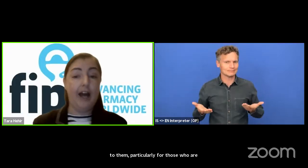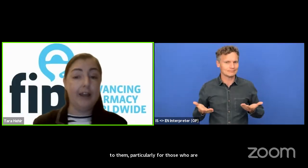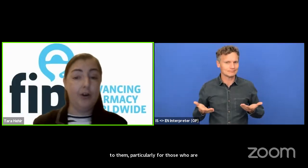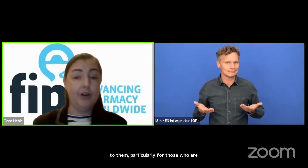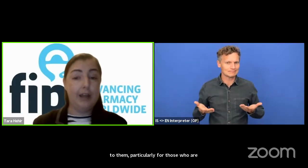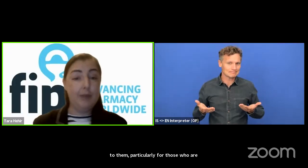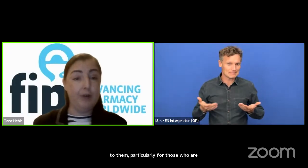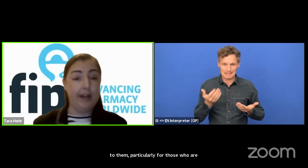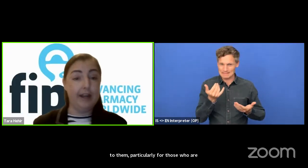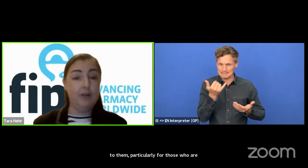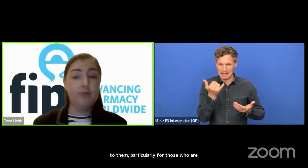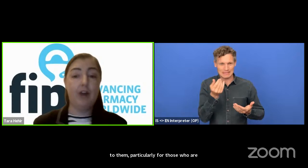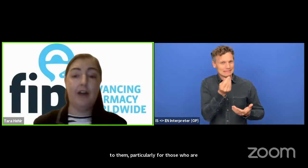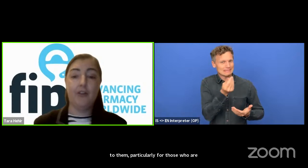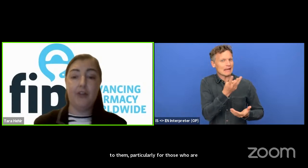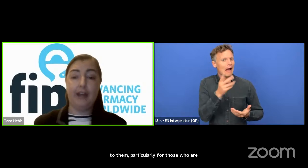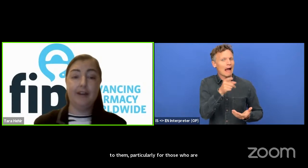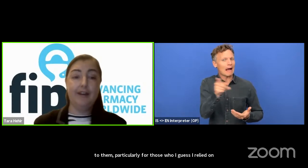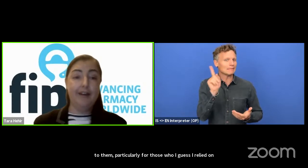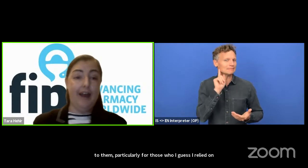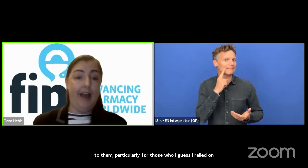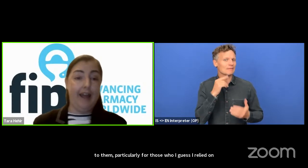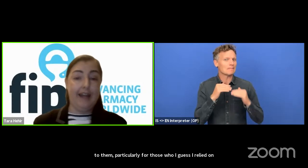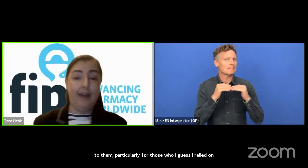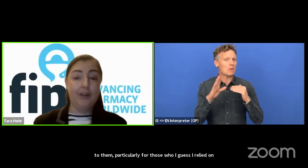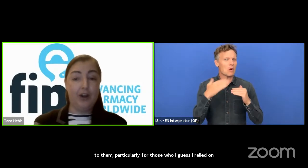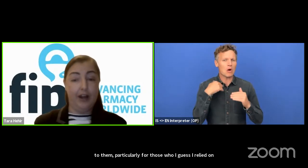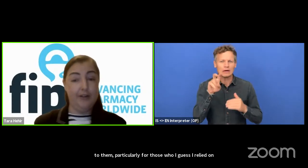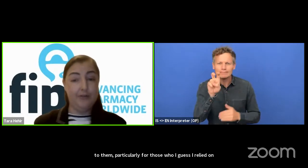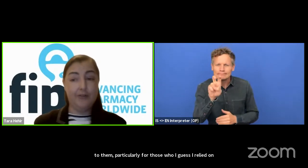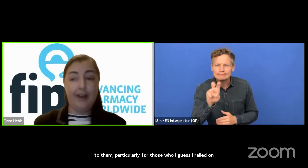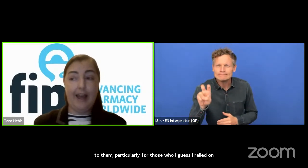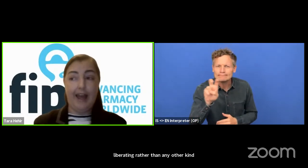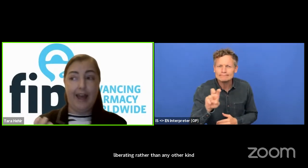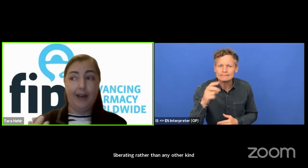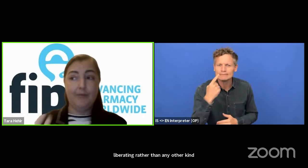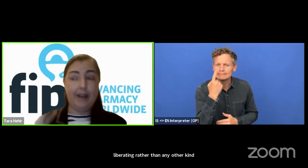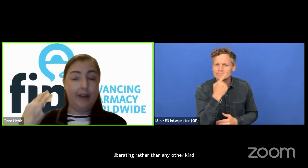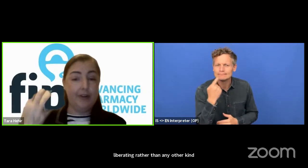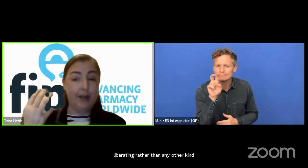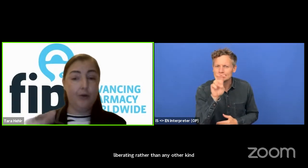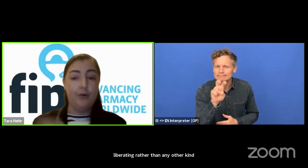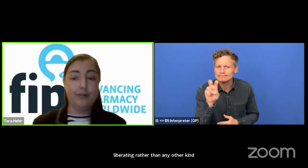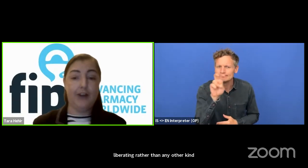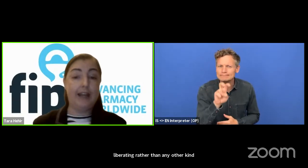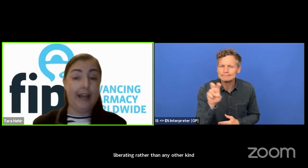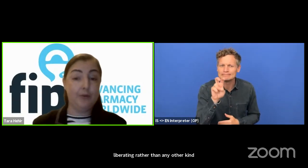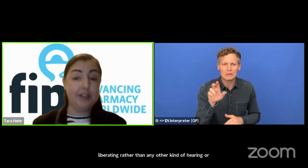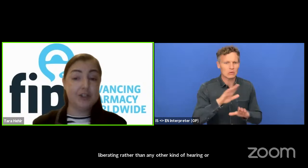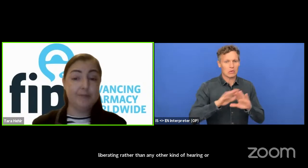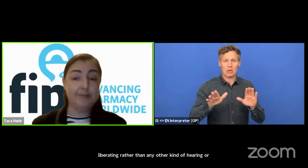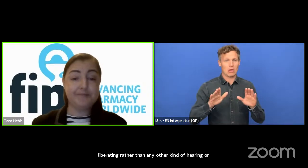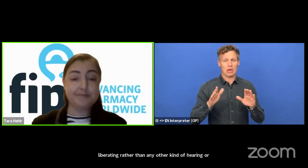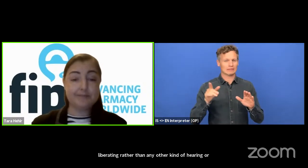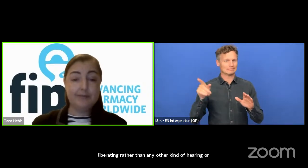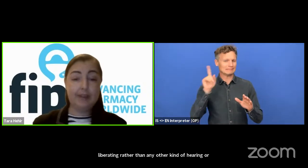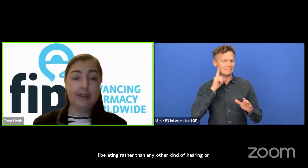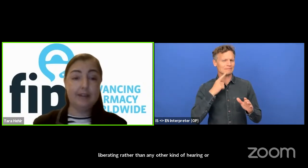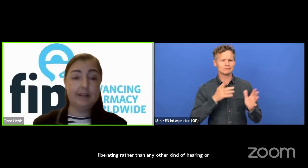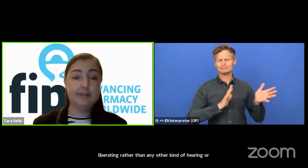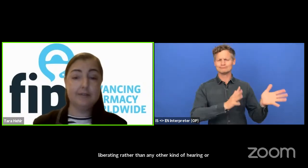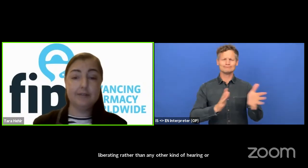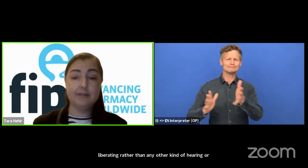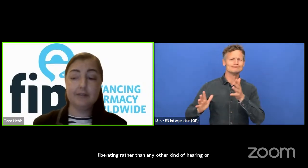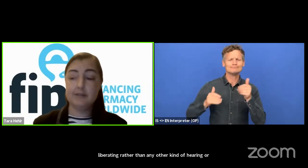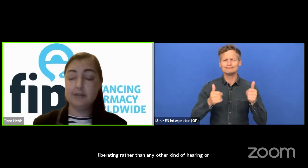are relying on lip reading rather than any other kind of hearing or sign language?